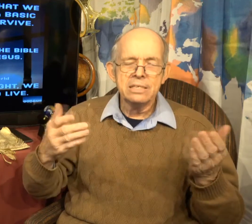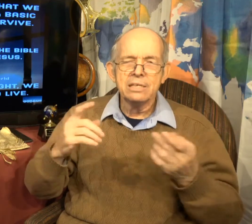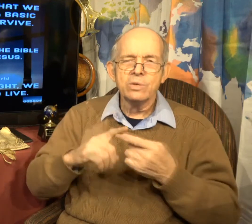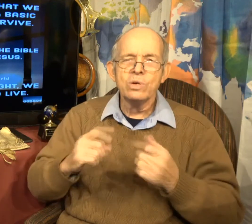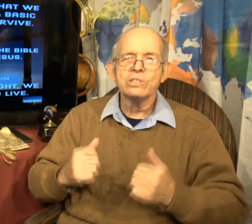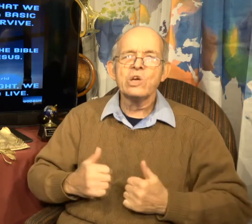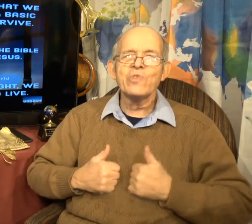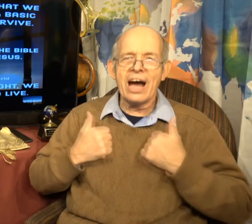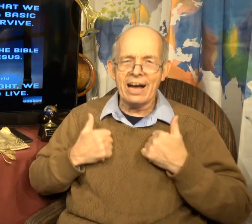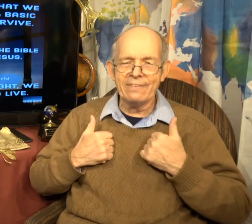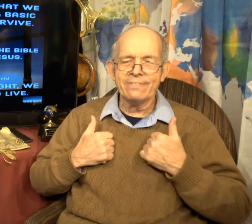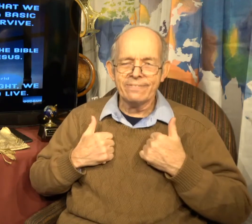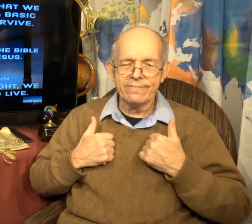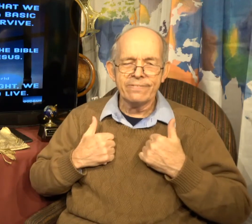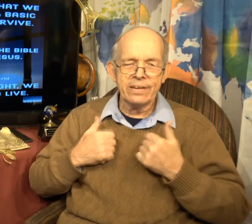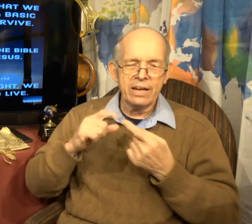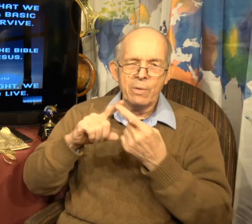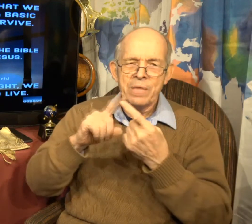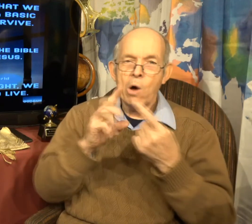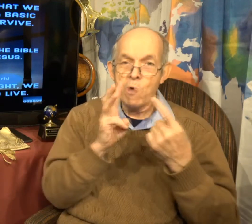to survive. Water,